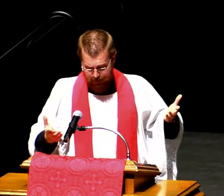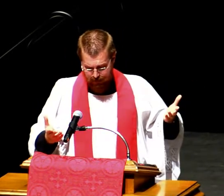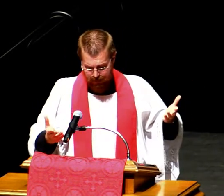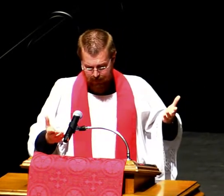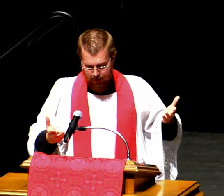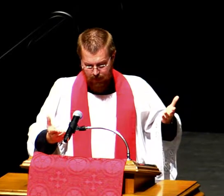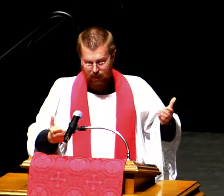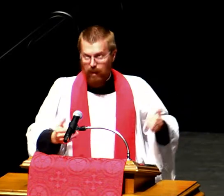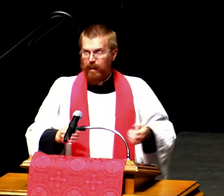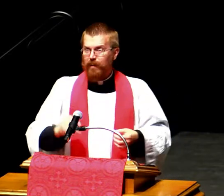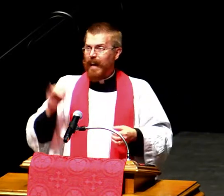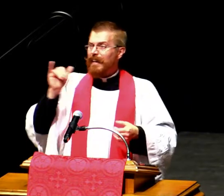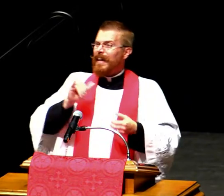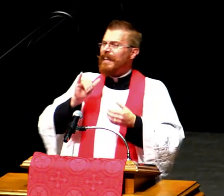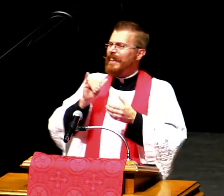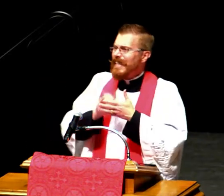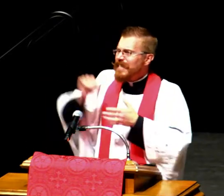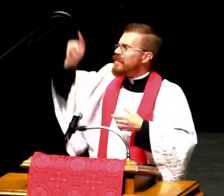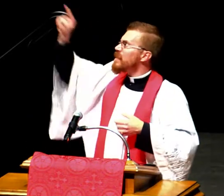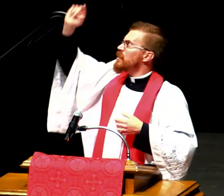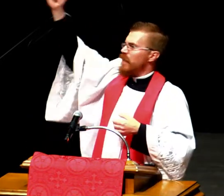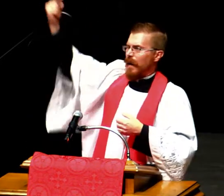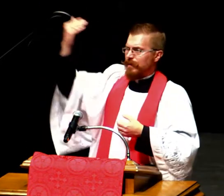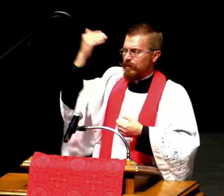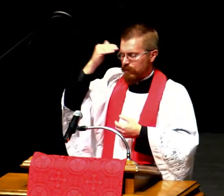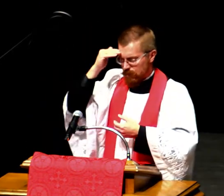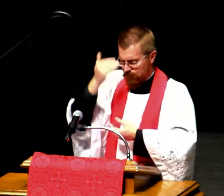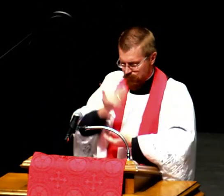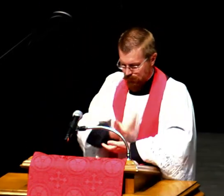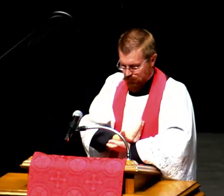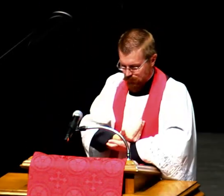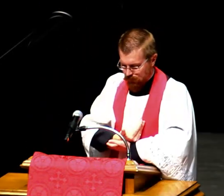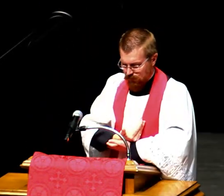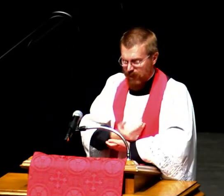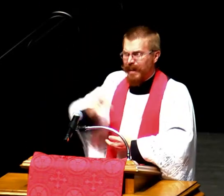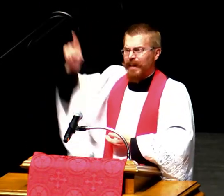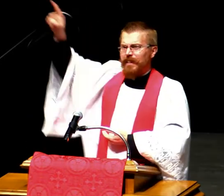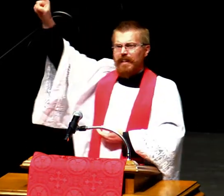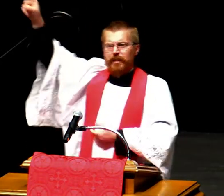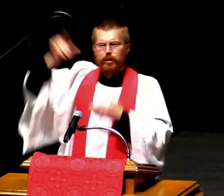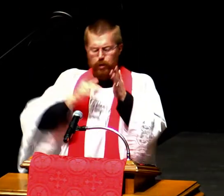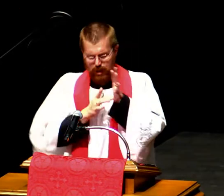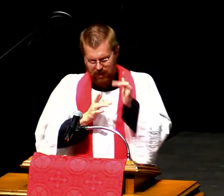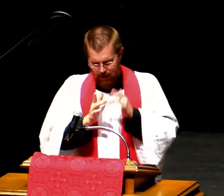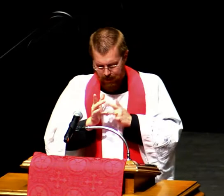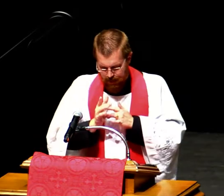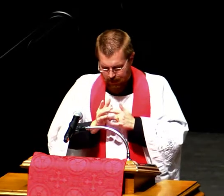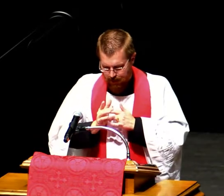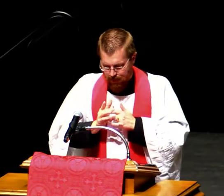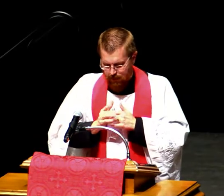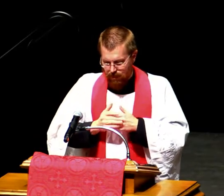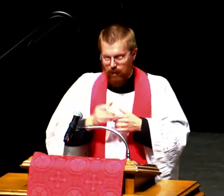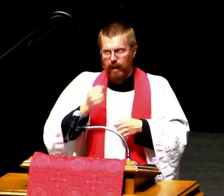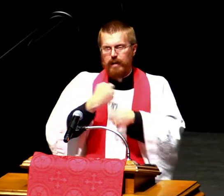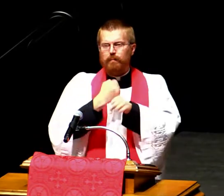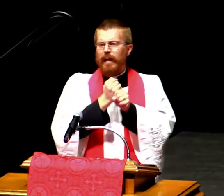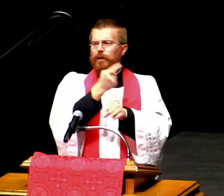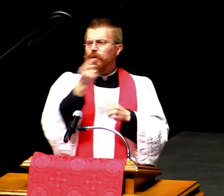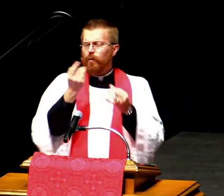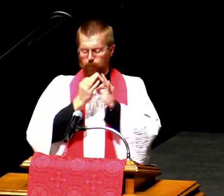everything that this son, this Jesus, has made you